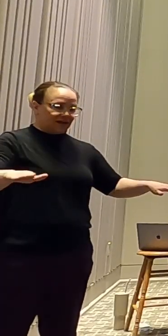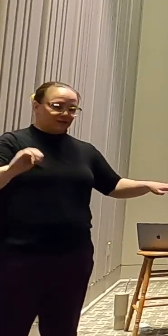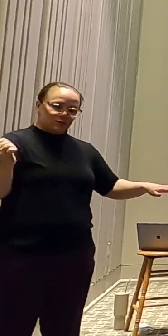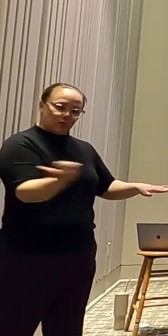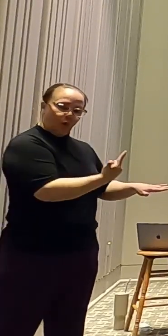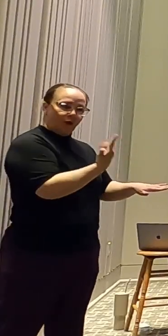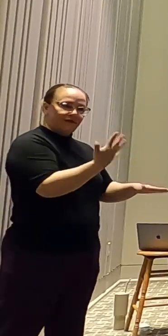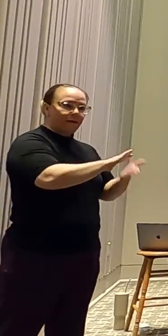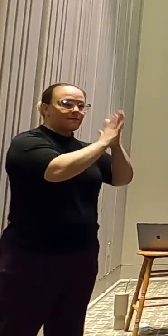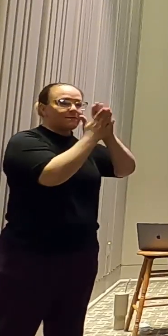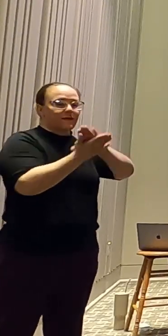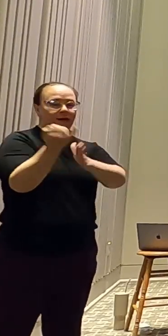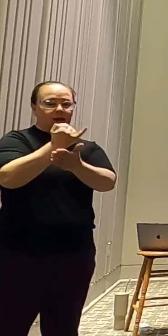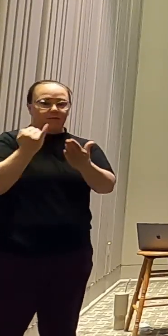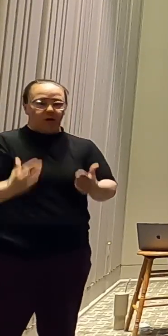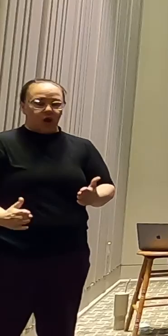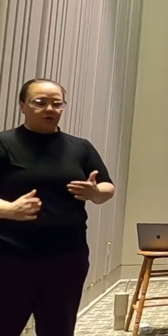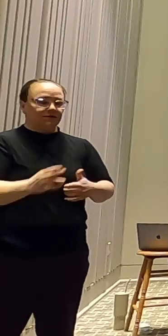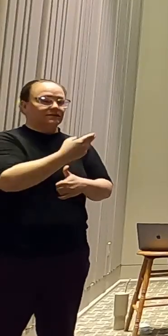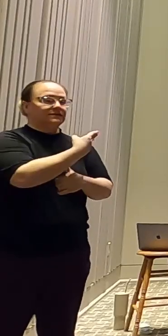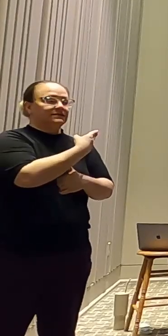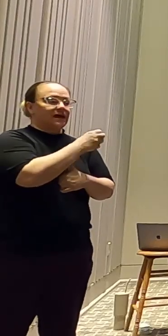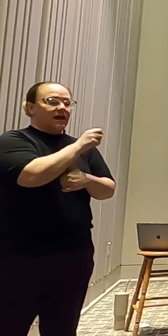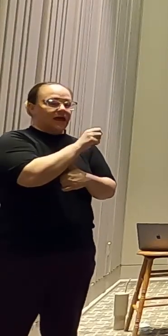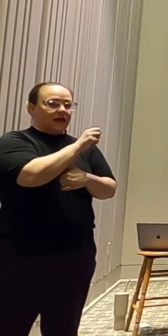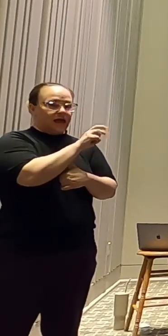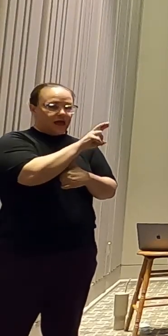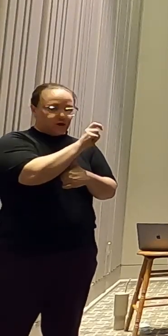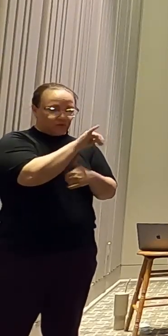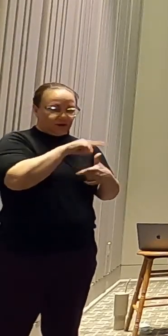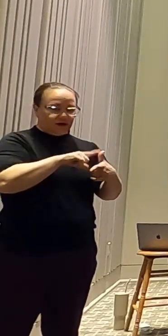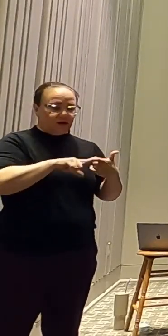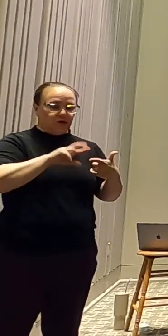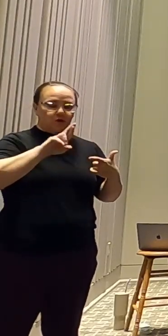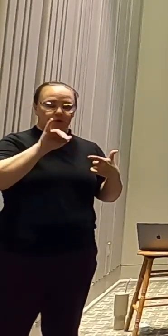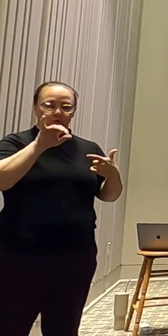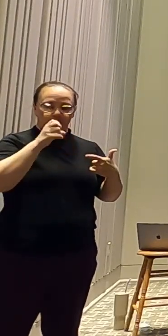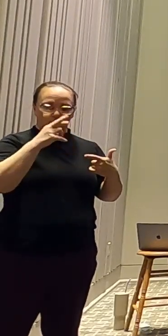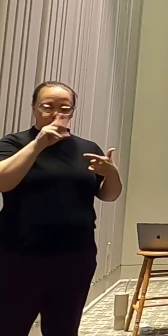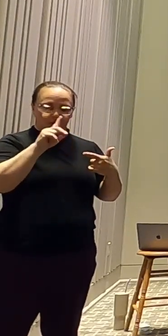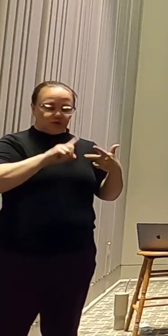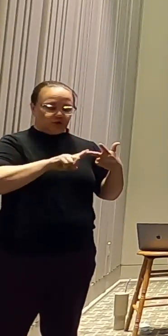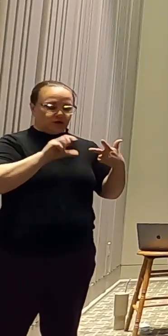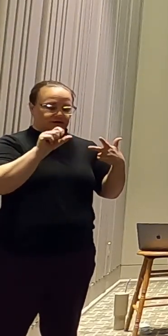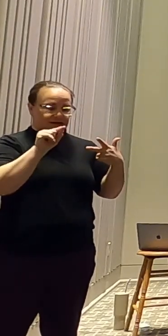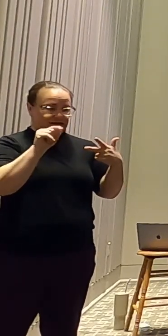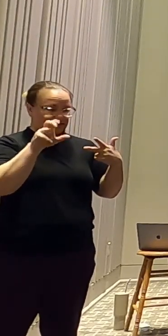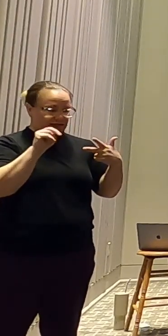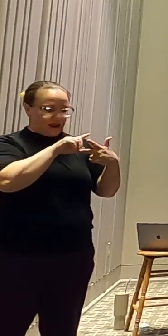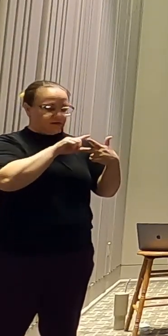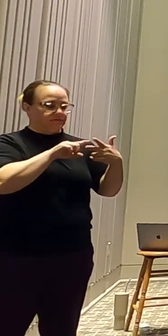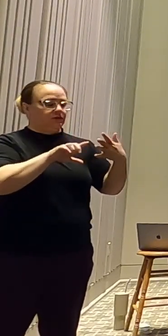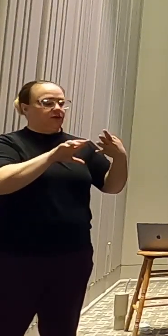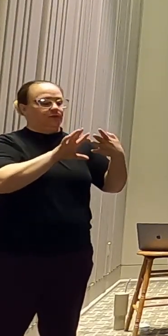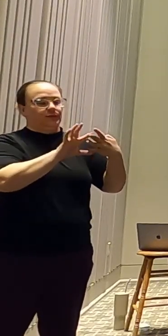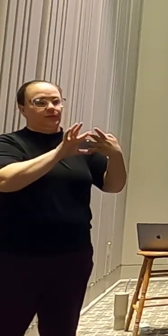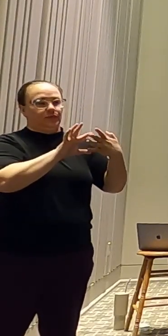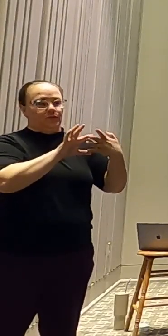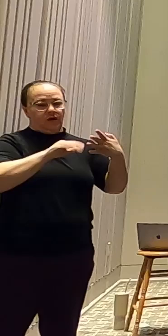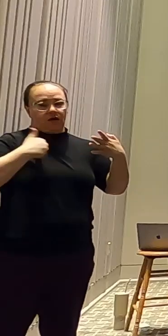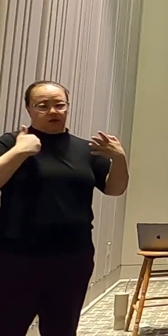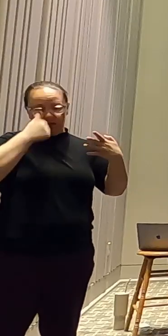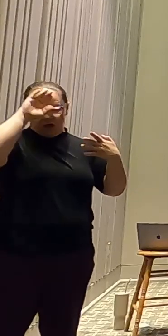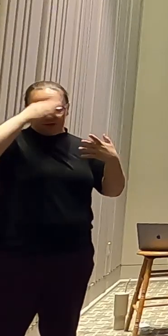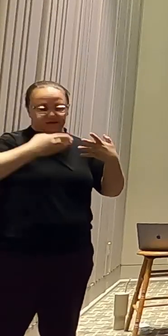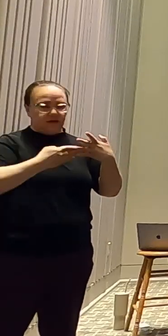Jr., Shirley, Tony, Richard, and Stan. His youngest 3 sons, Tony, Richard, and Stan, he trained in the art